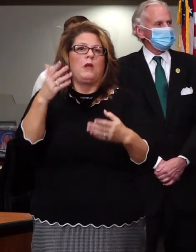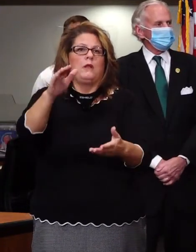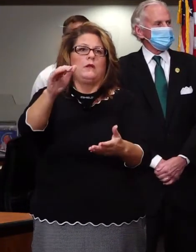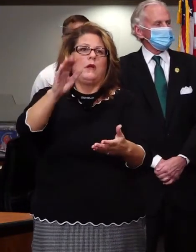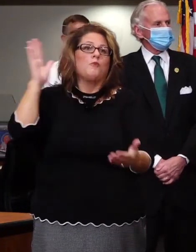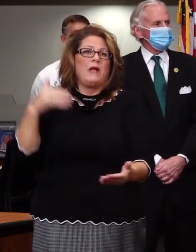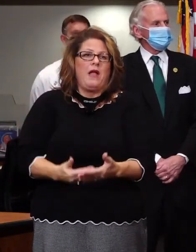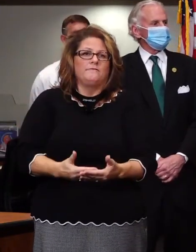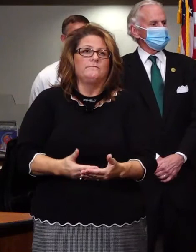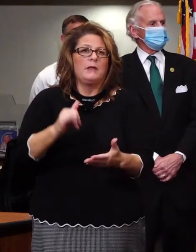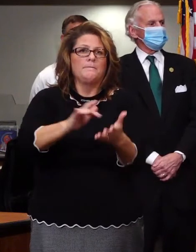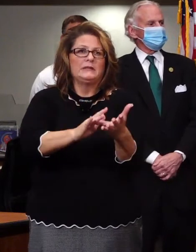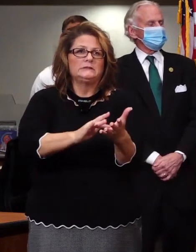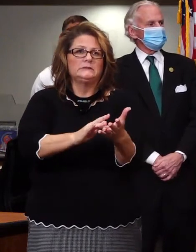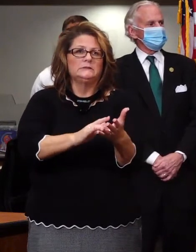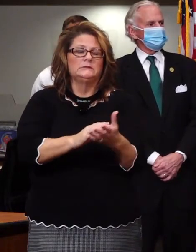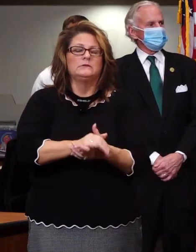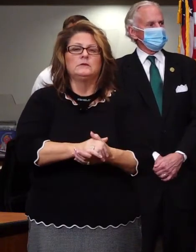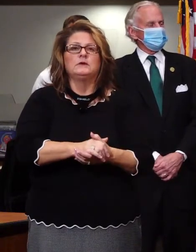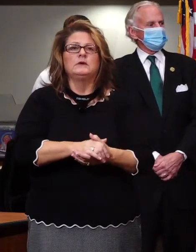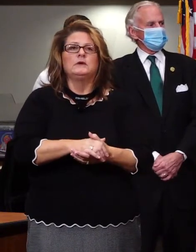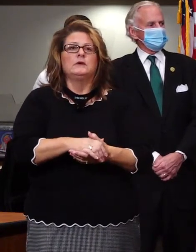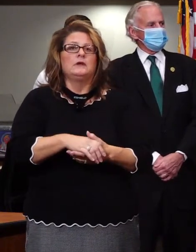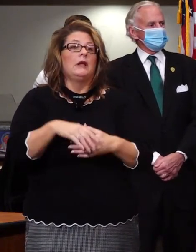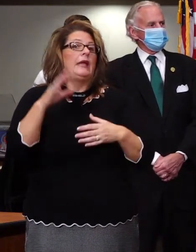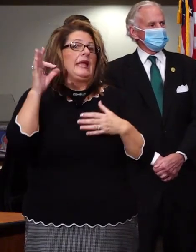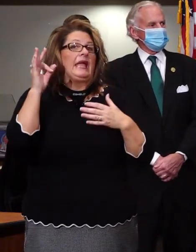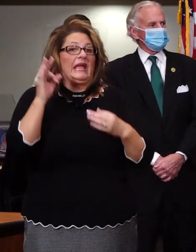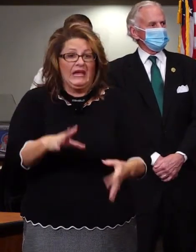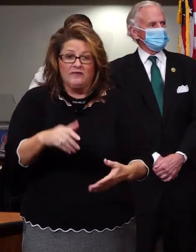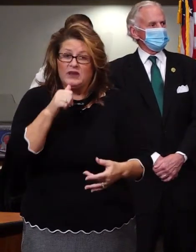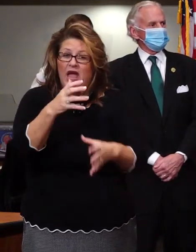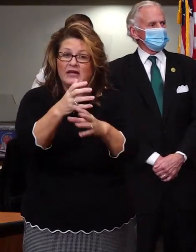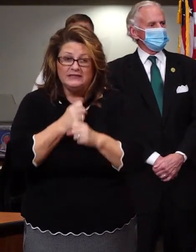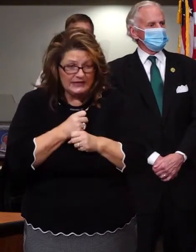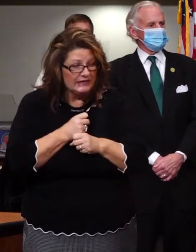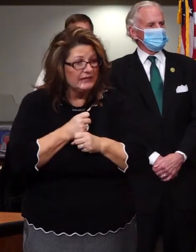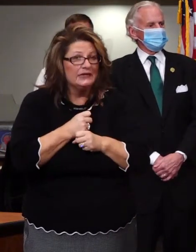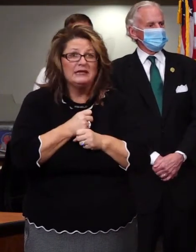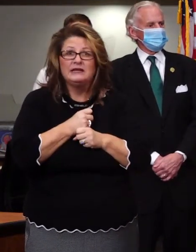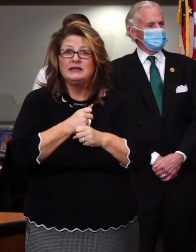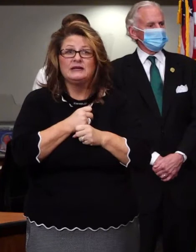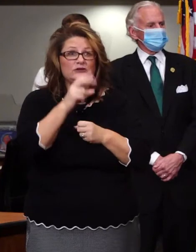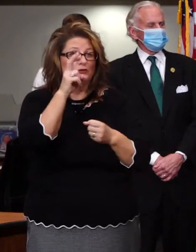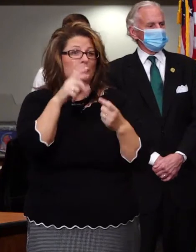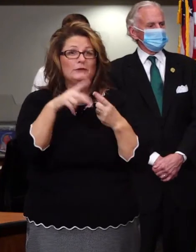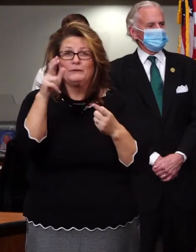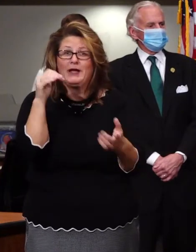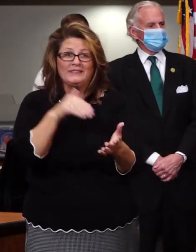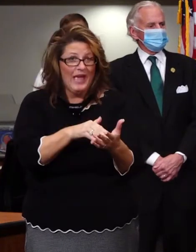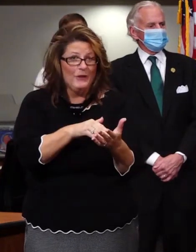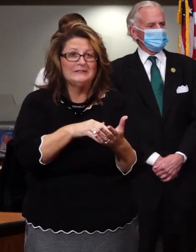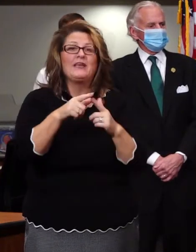providing numbers. And then if those numbers don't come to fruition, we don't get those numbers, we have some explaining to do on where